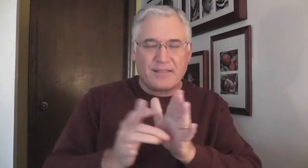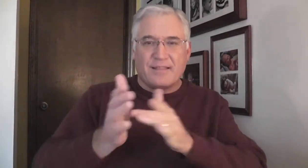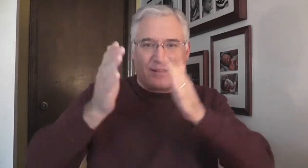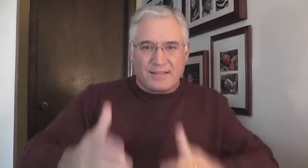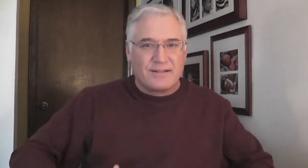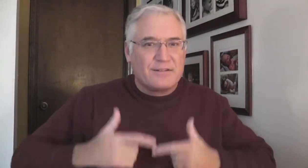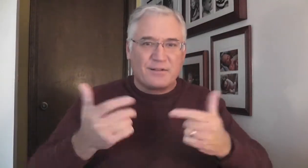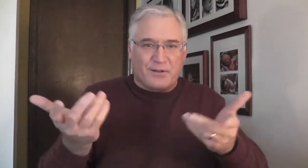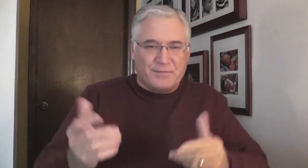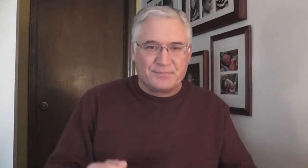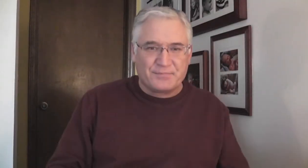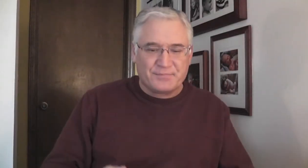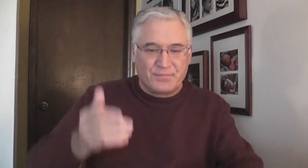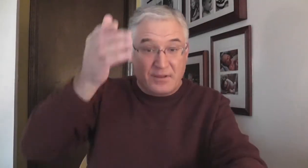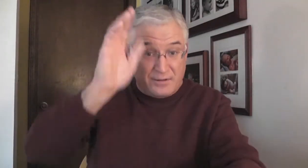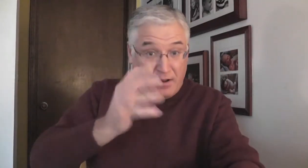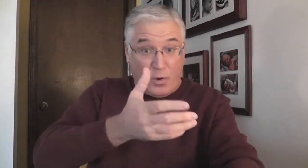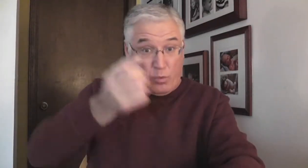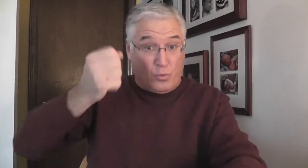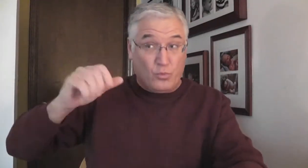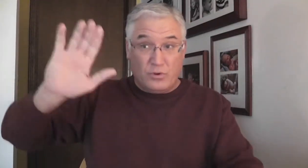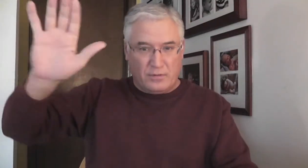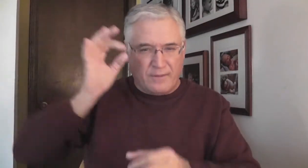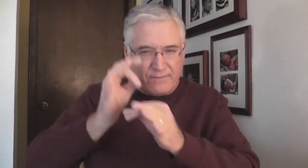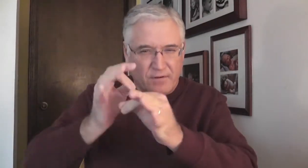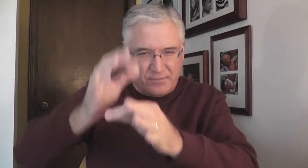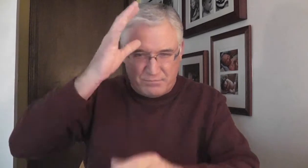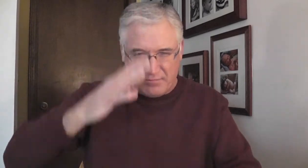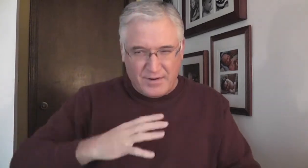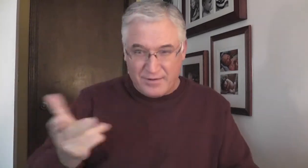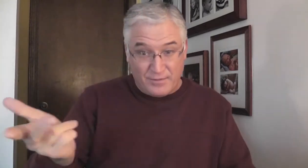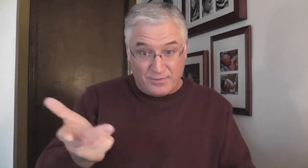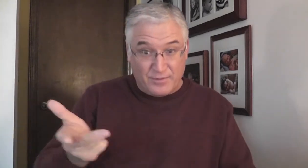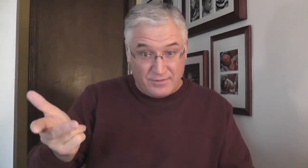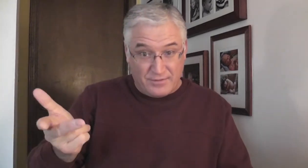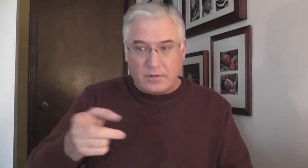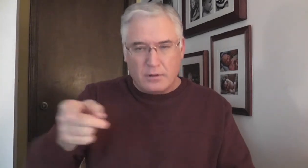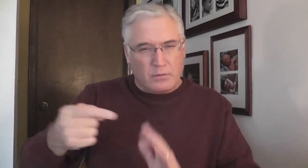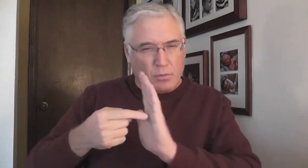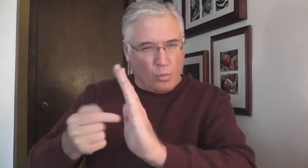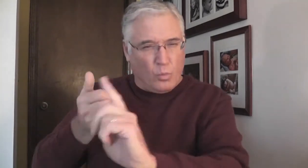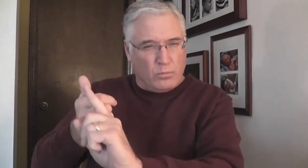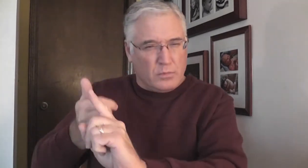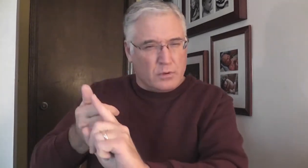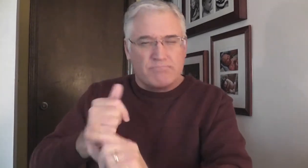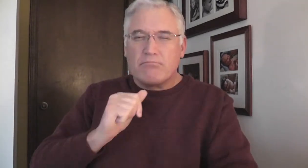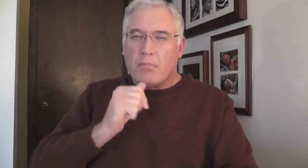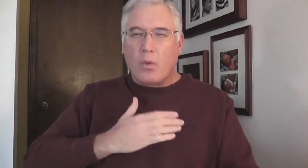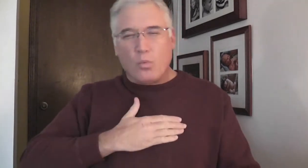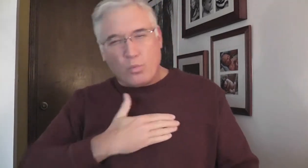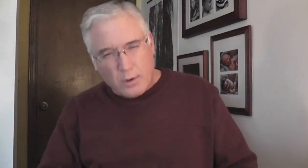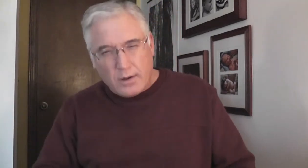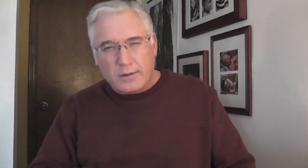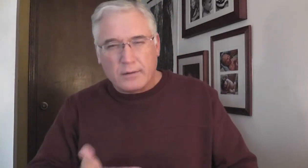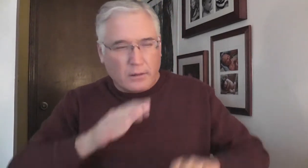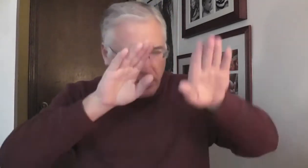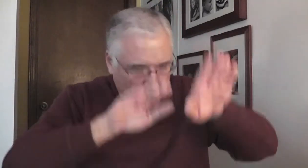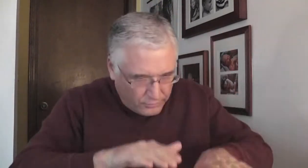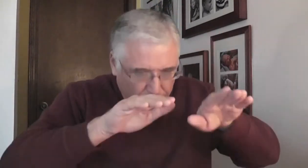Now let's apply this to our Christian life. God rescued these three faithful men. He did. They